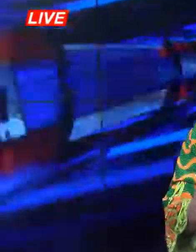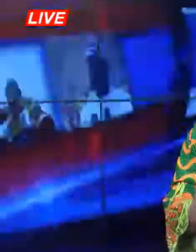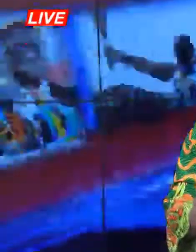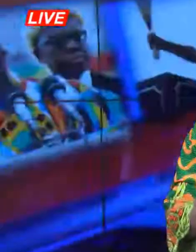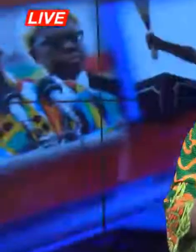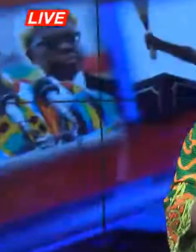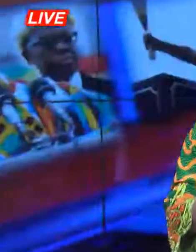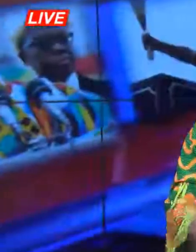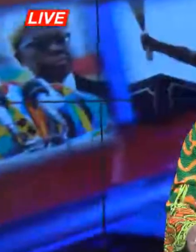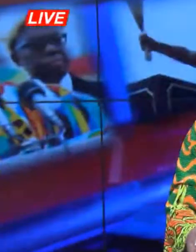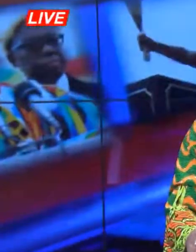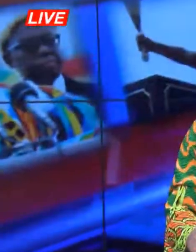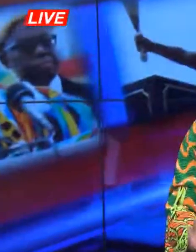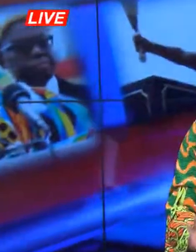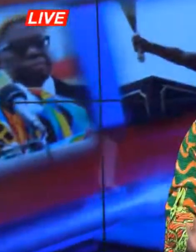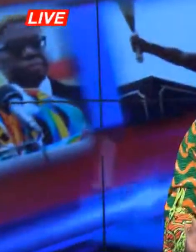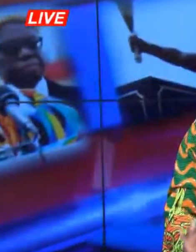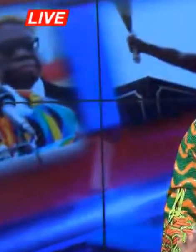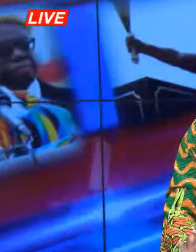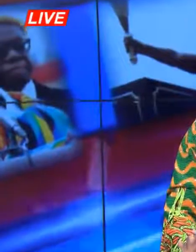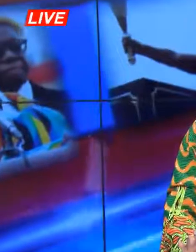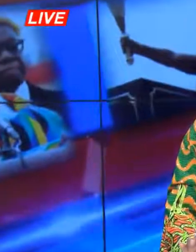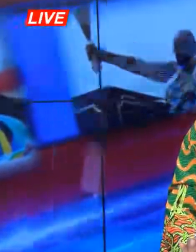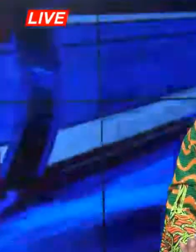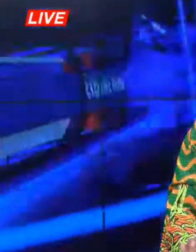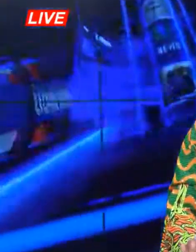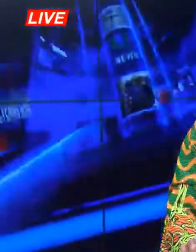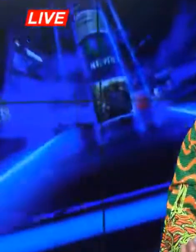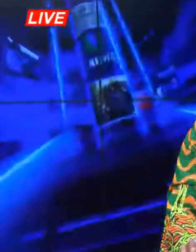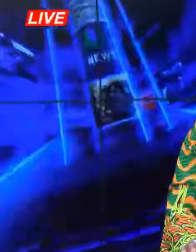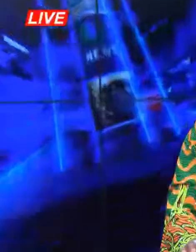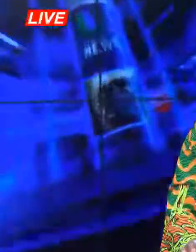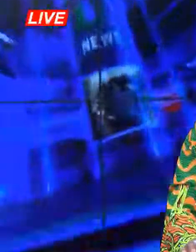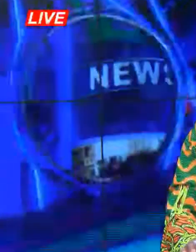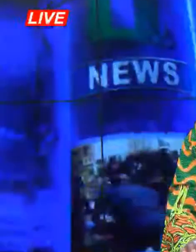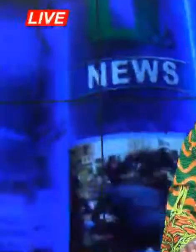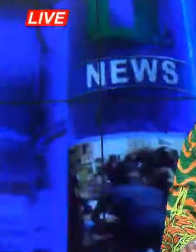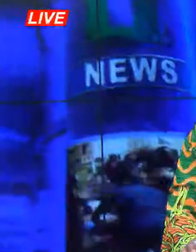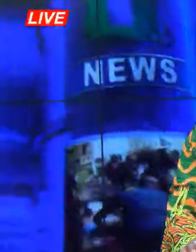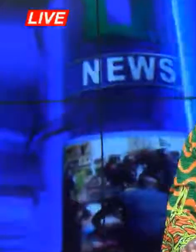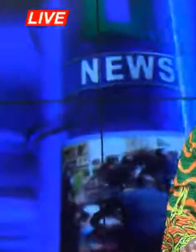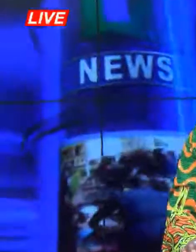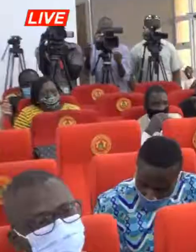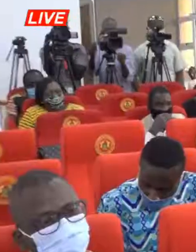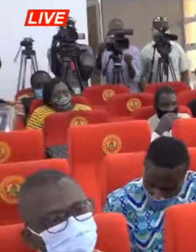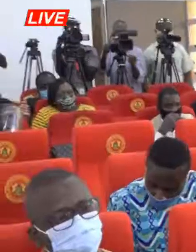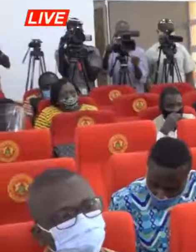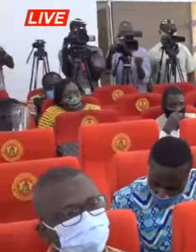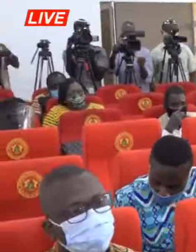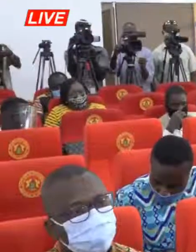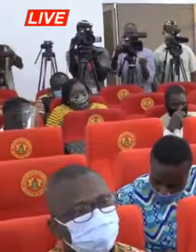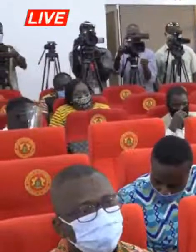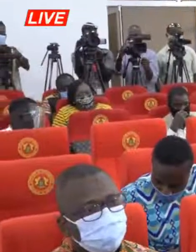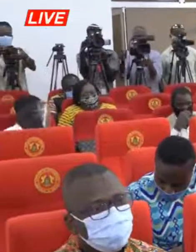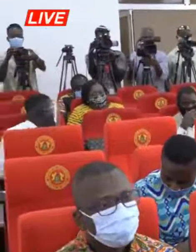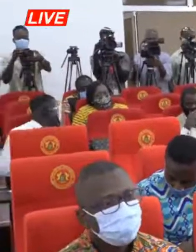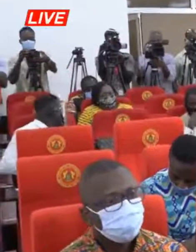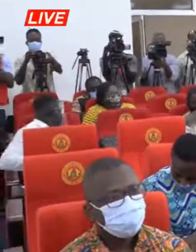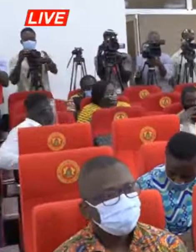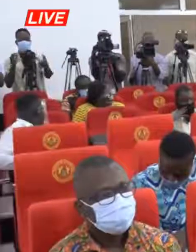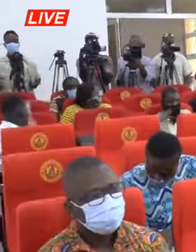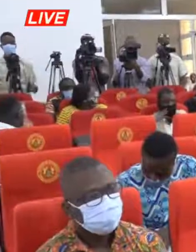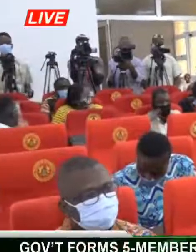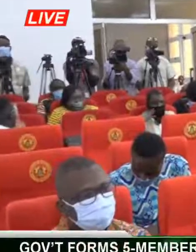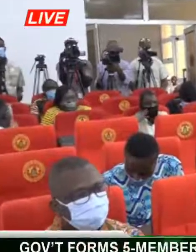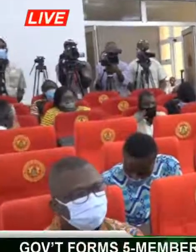wani kwotwewisi enko hye se bambo ho tsen e wo COVID-19 ebre emo aban any di yesukus